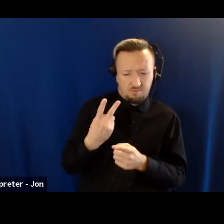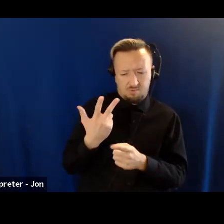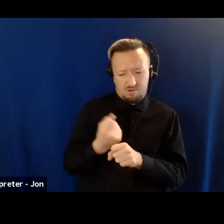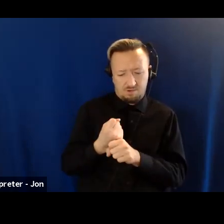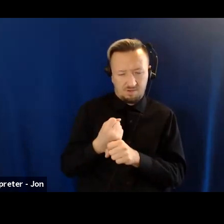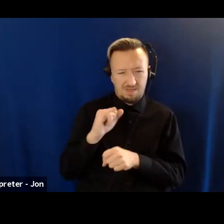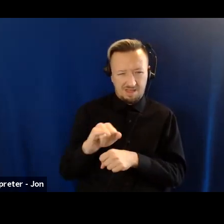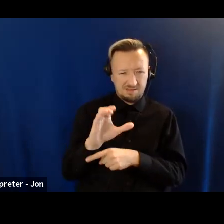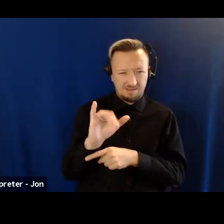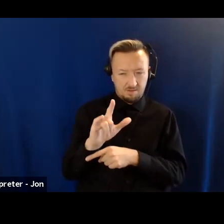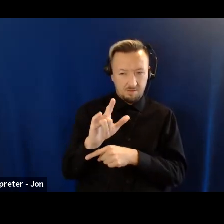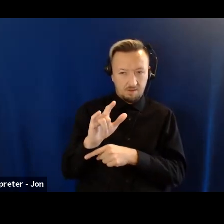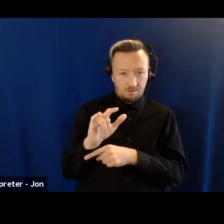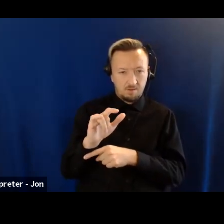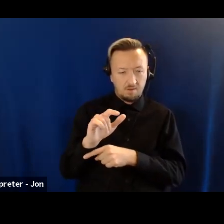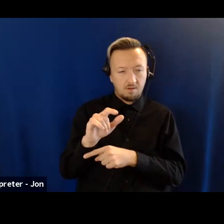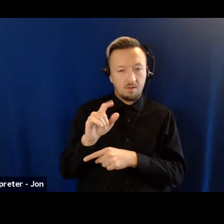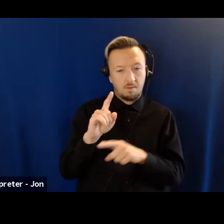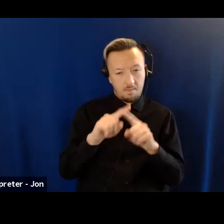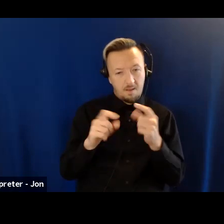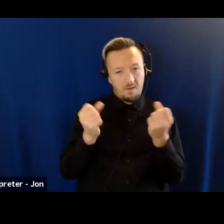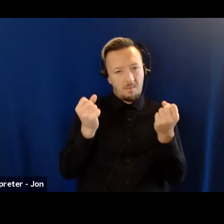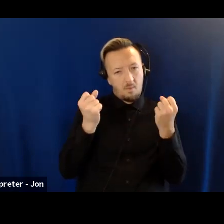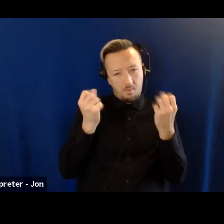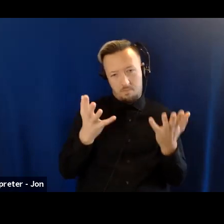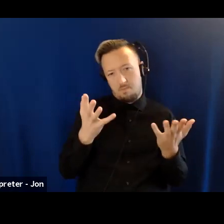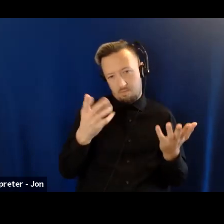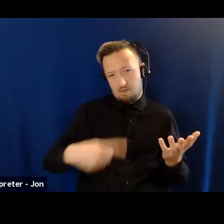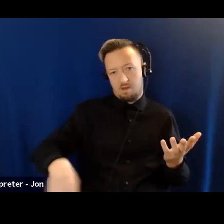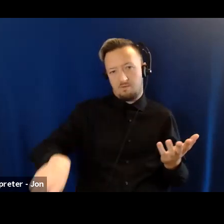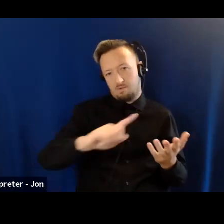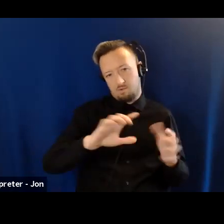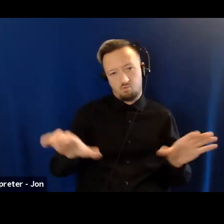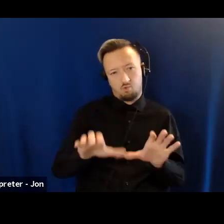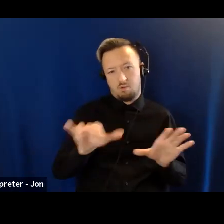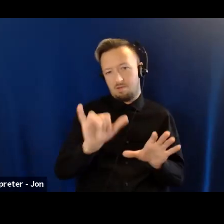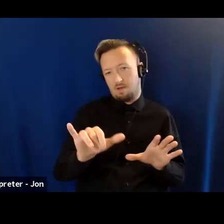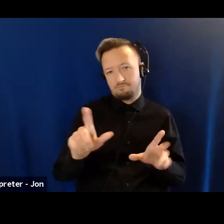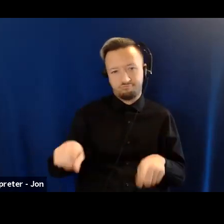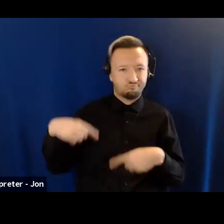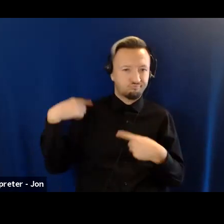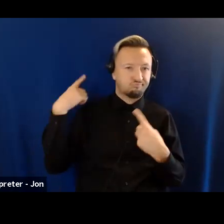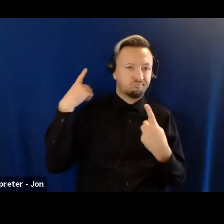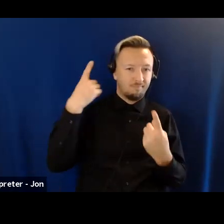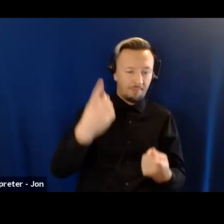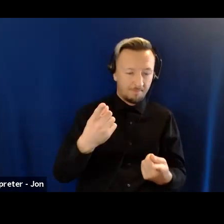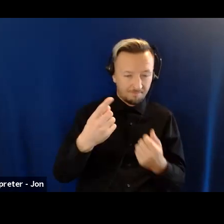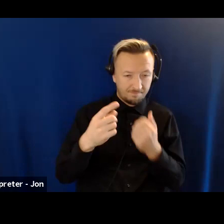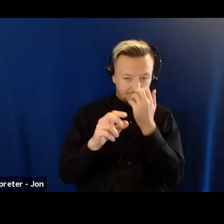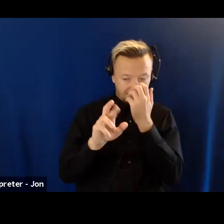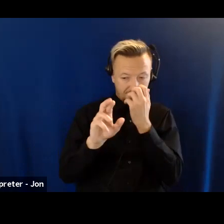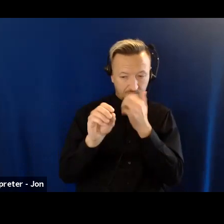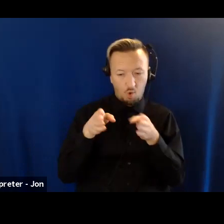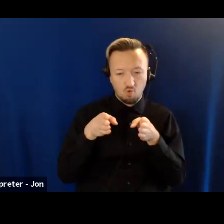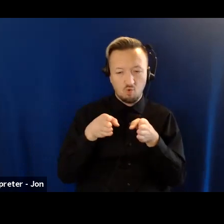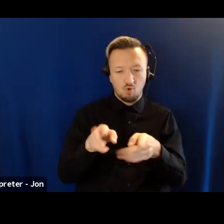Living federally, although many of us have been doing it for, decades. Roads to Freedom Center for Independent